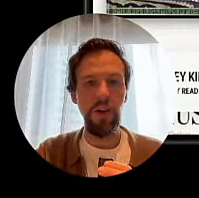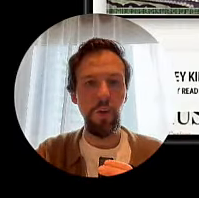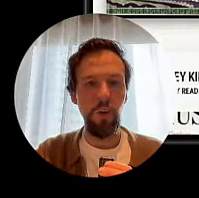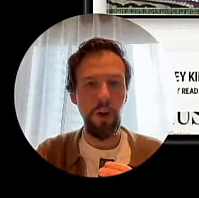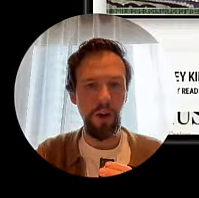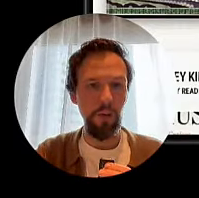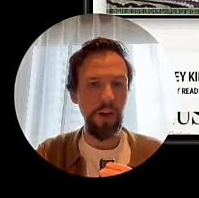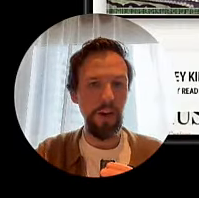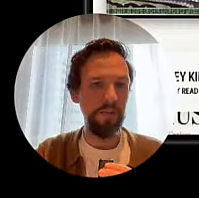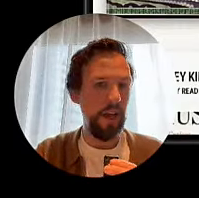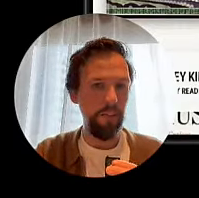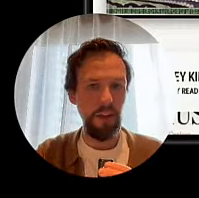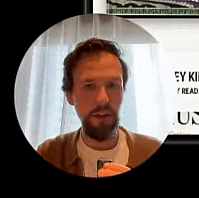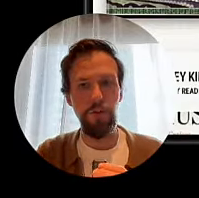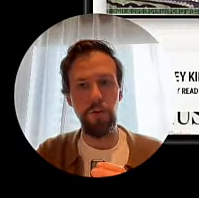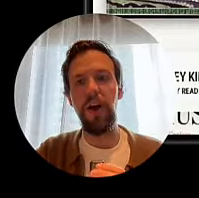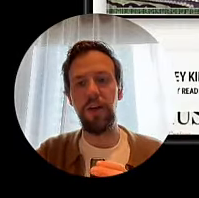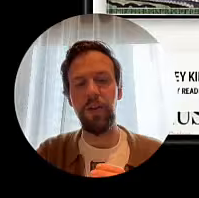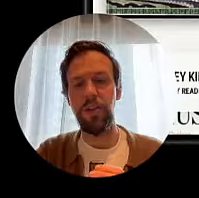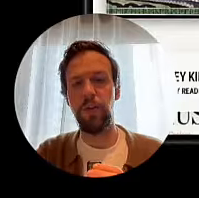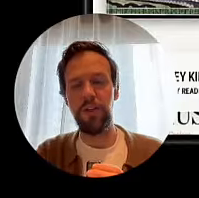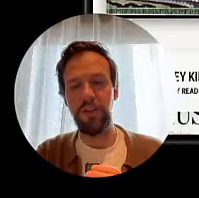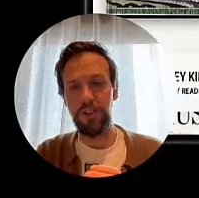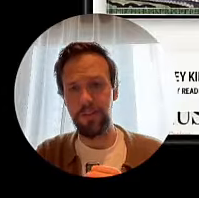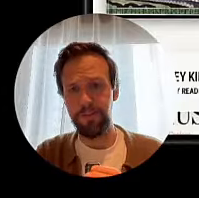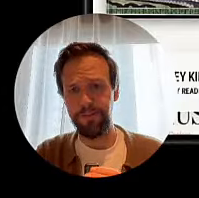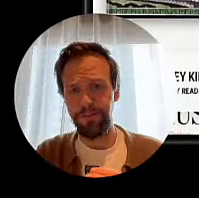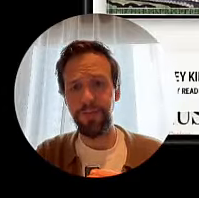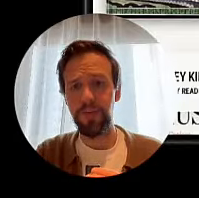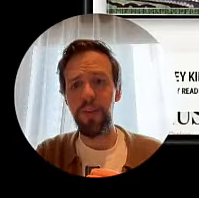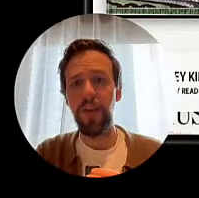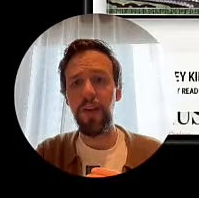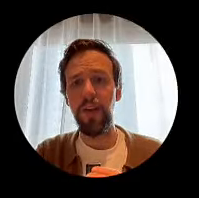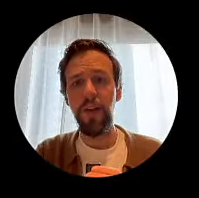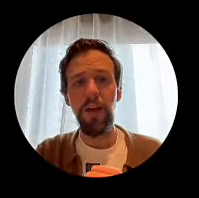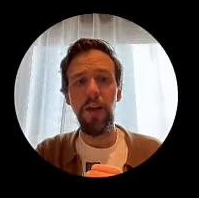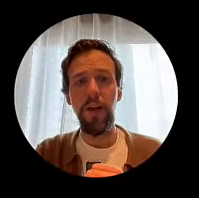as Great Apps updated for iOS 26.